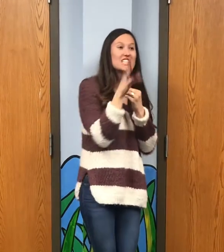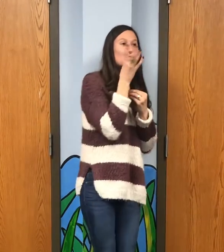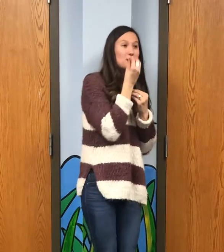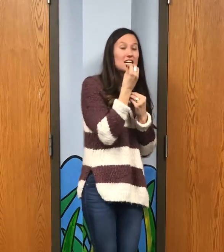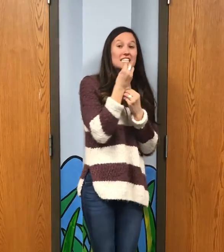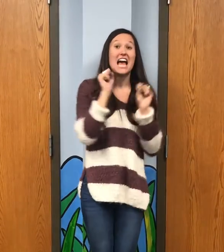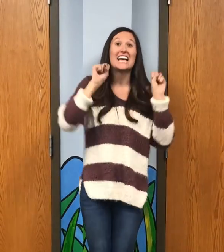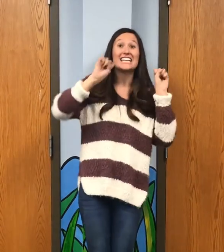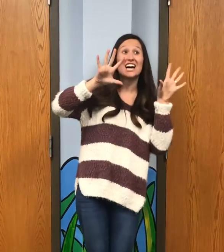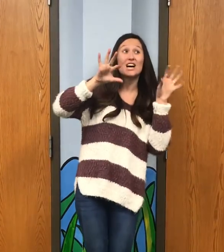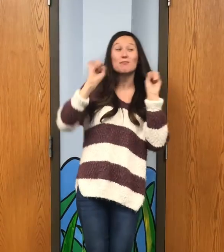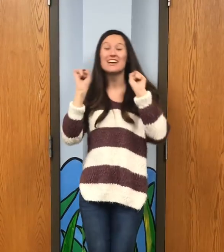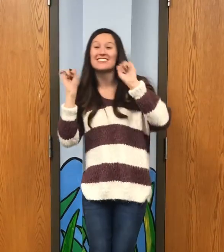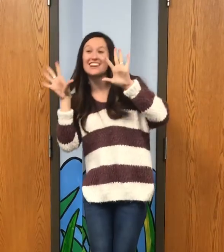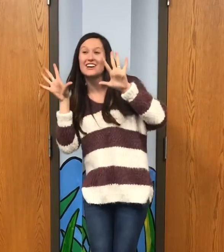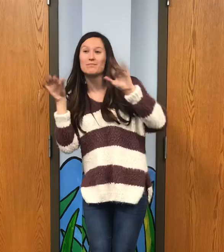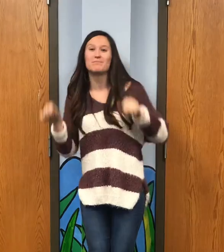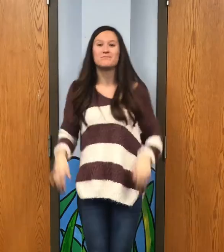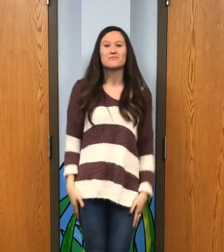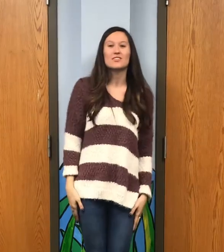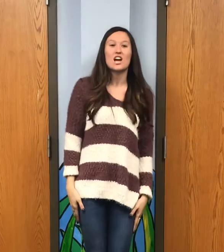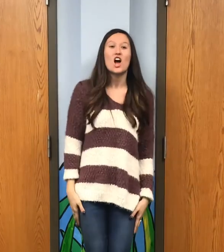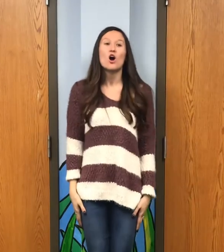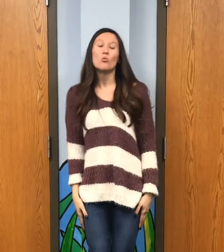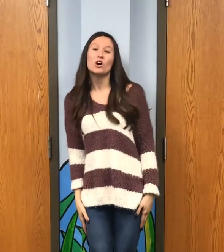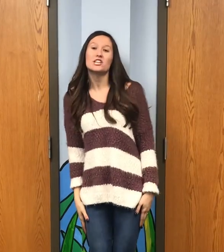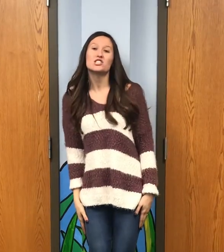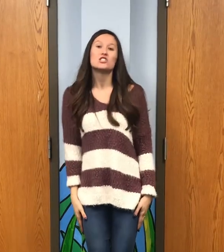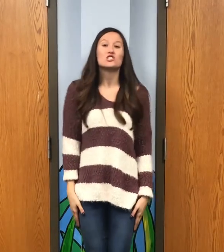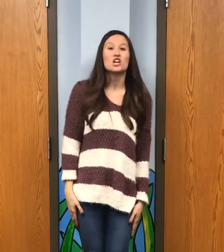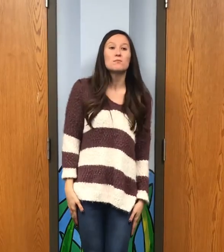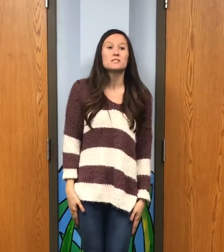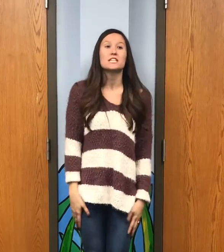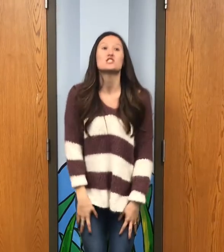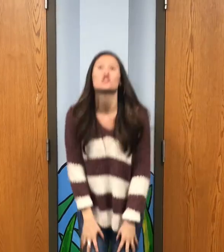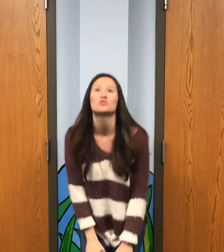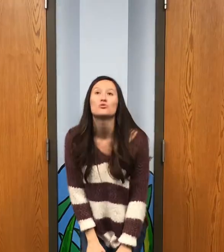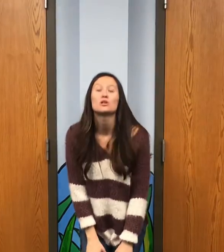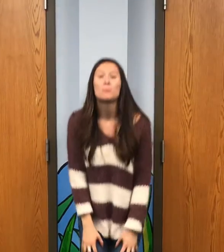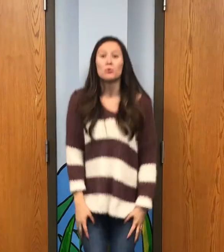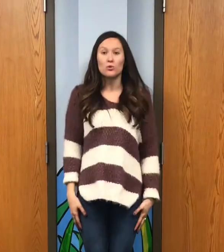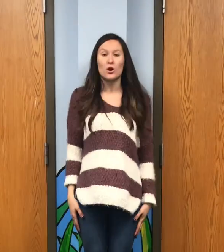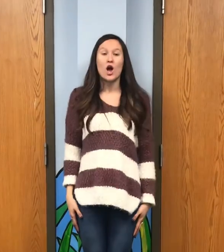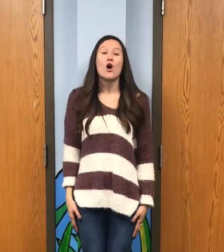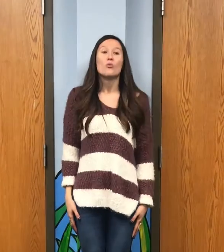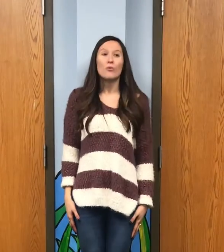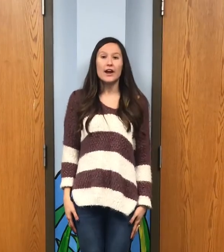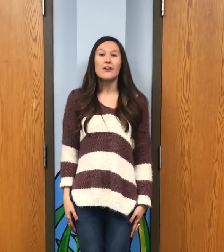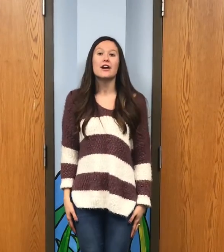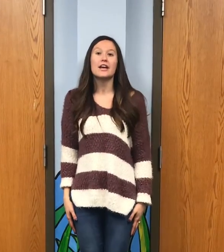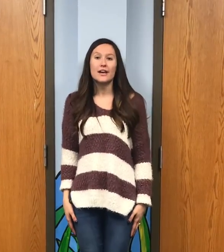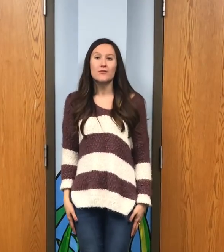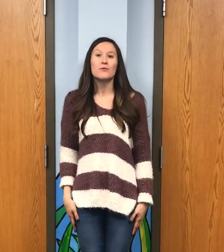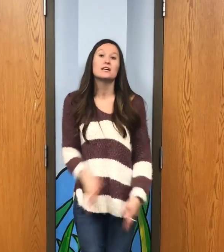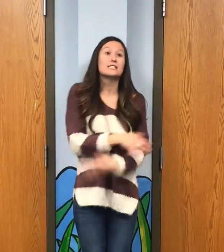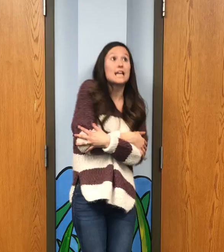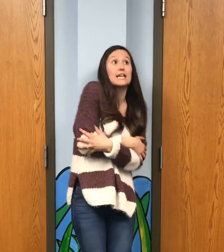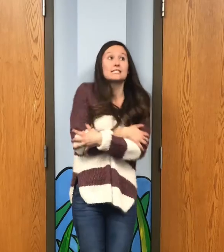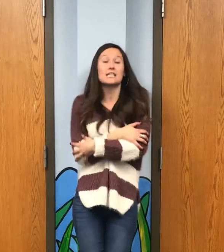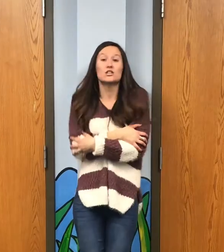bugs Yum, yum! One jumped into the pool Where it was nice and